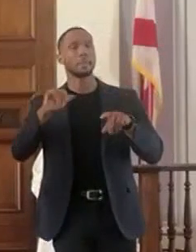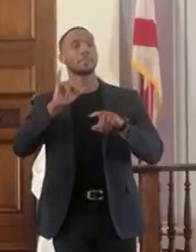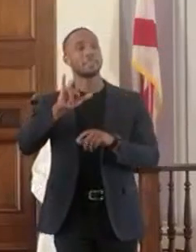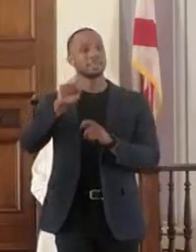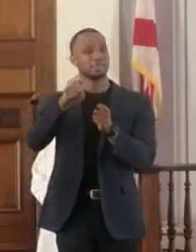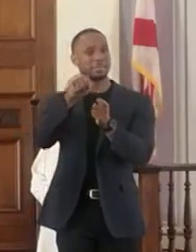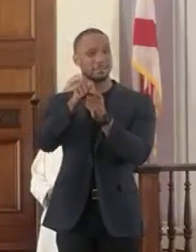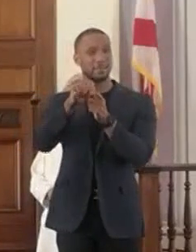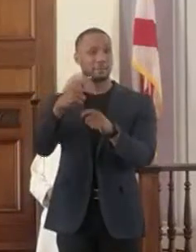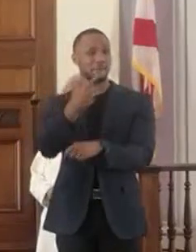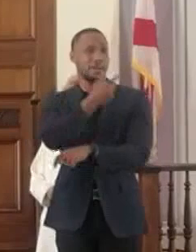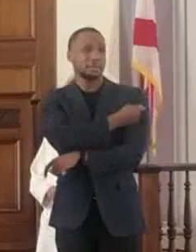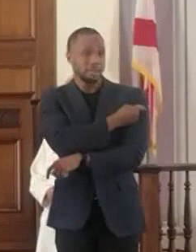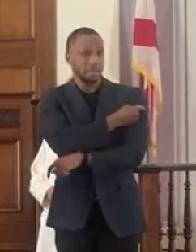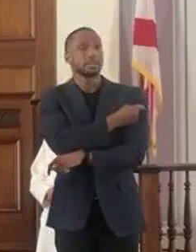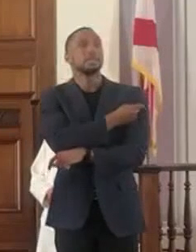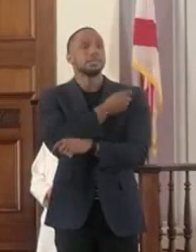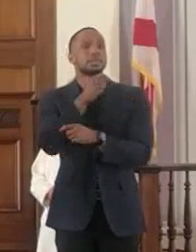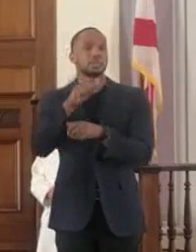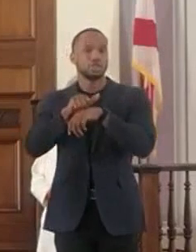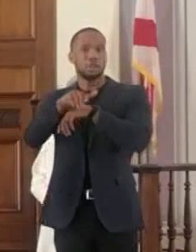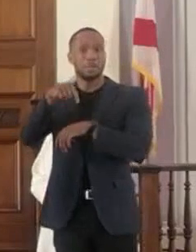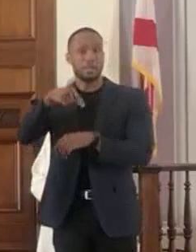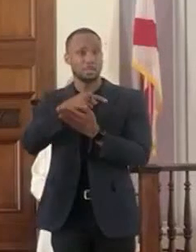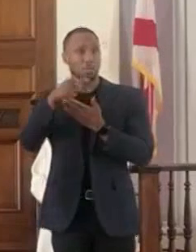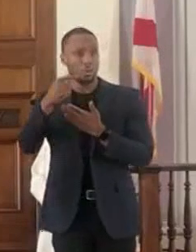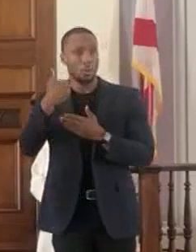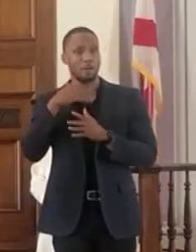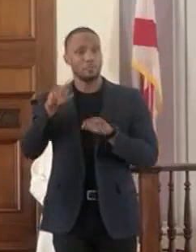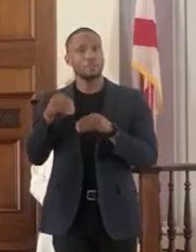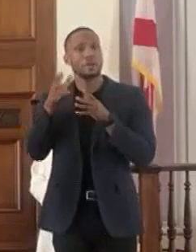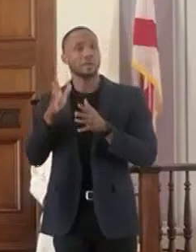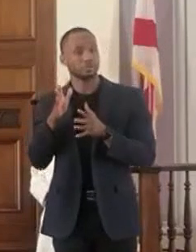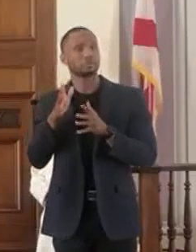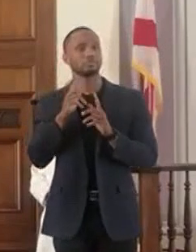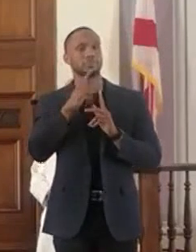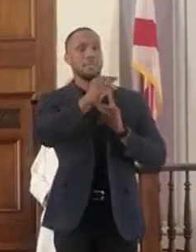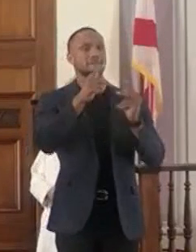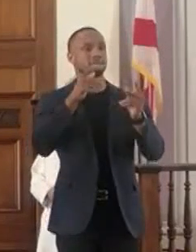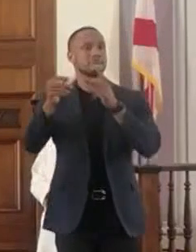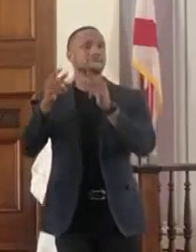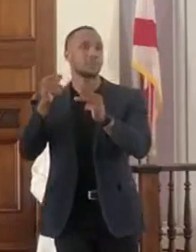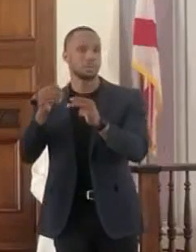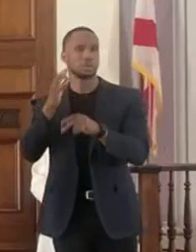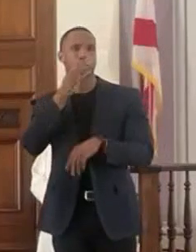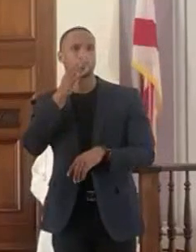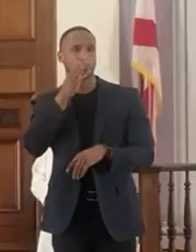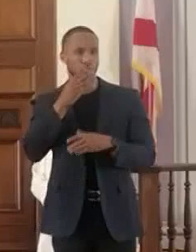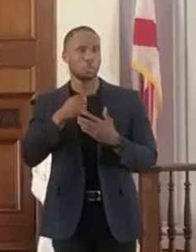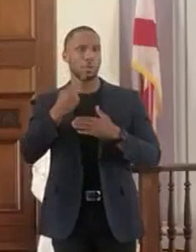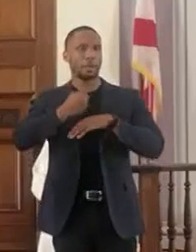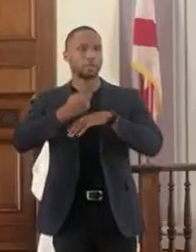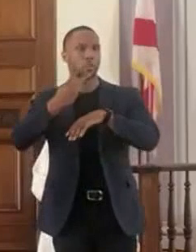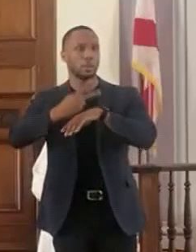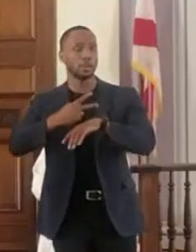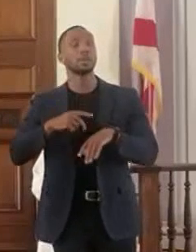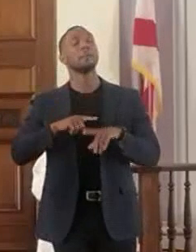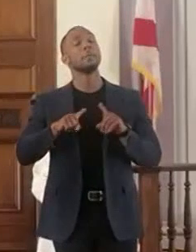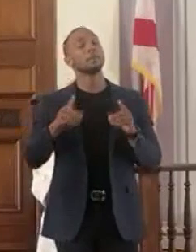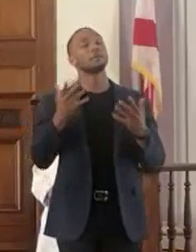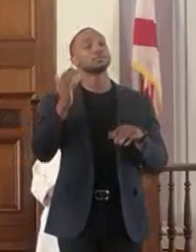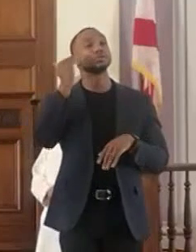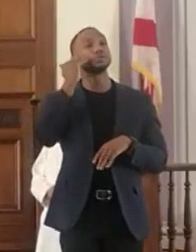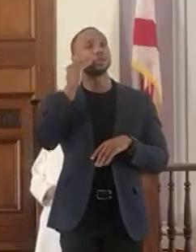vaccine is shipping this week. We'll have providers hopefully giving that in the next day or so. We do know that